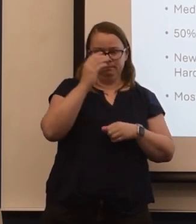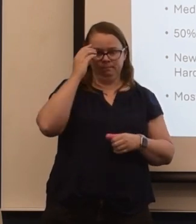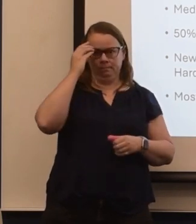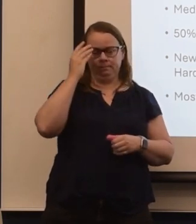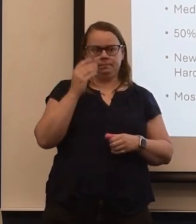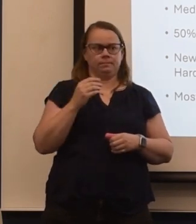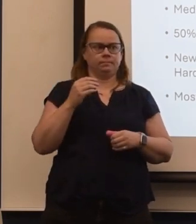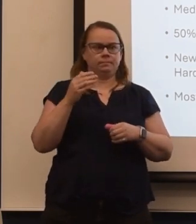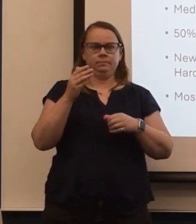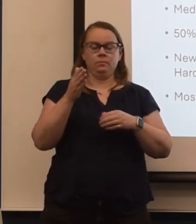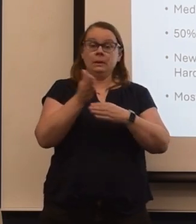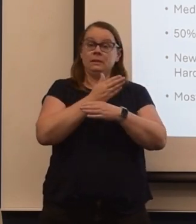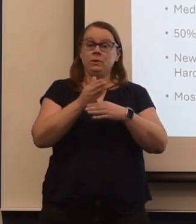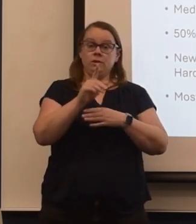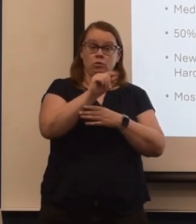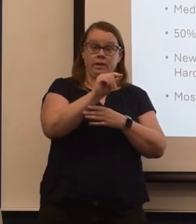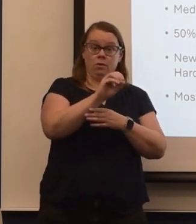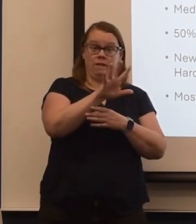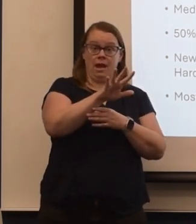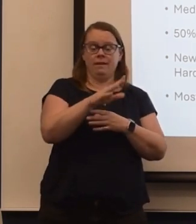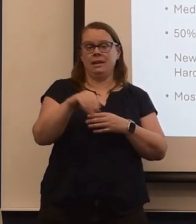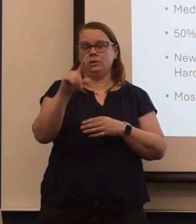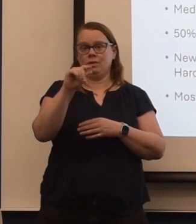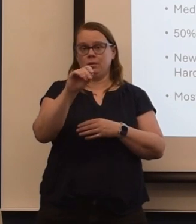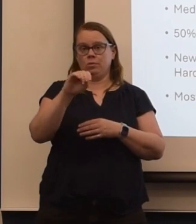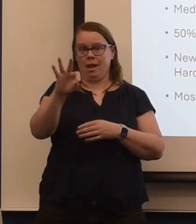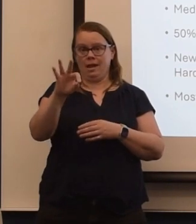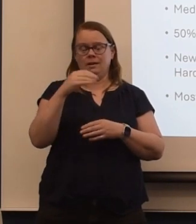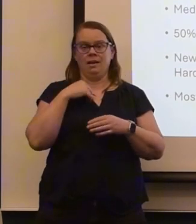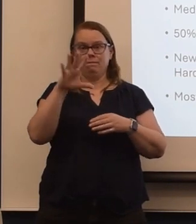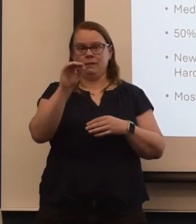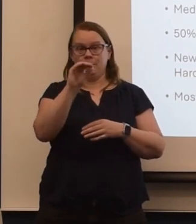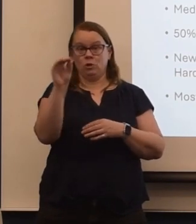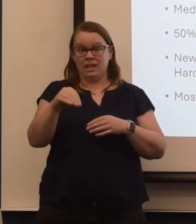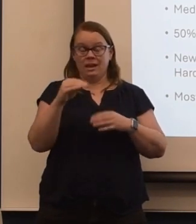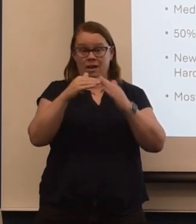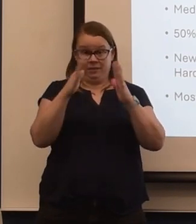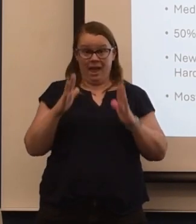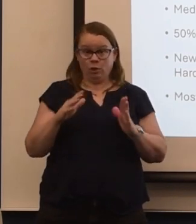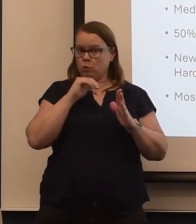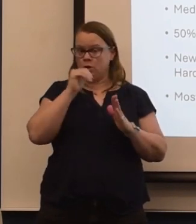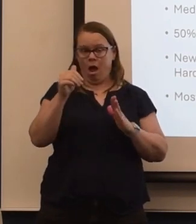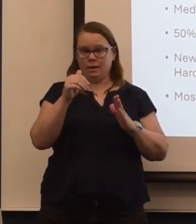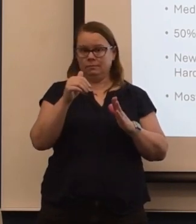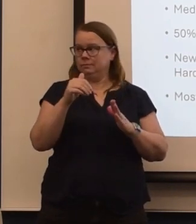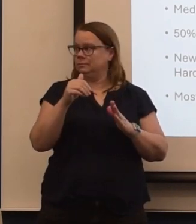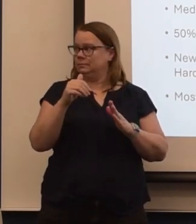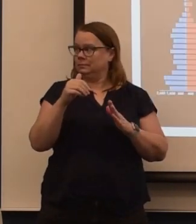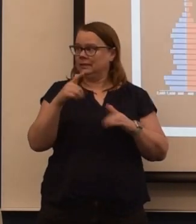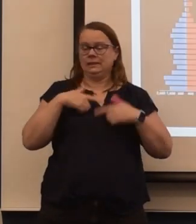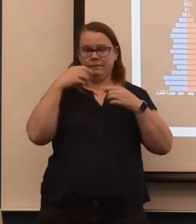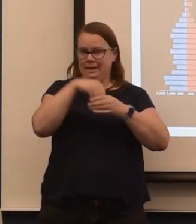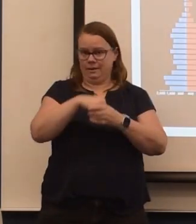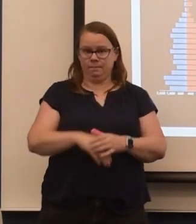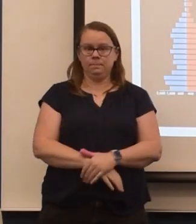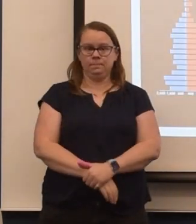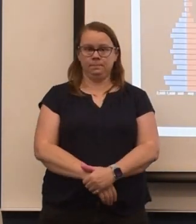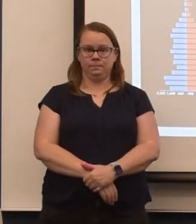then between 2005 and 2009, 50% of the occupied housing units were owner-occupied.